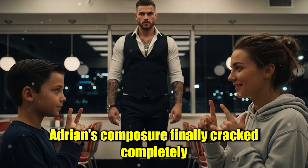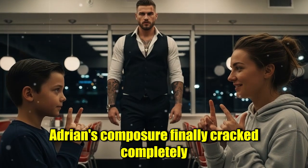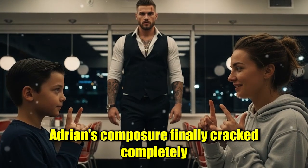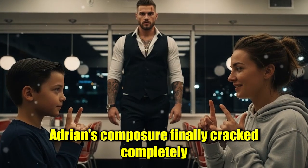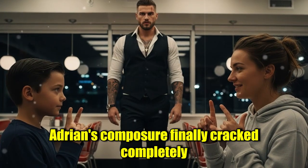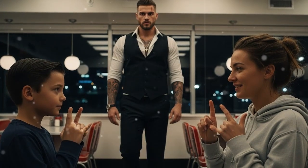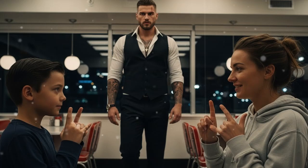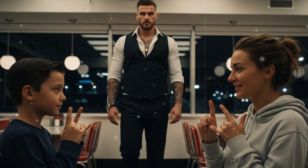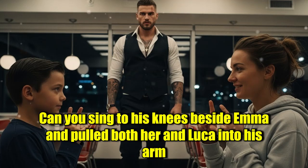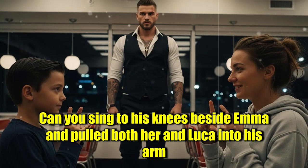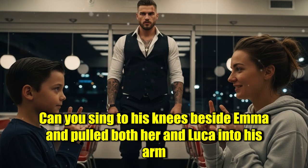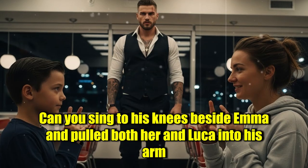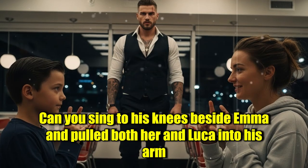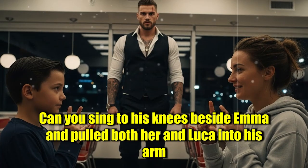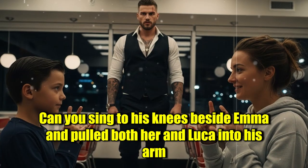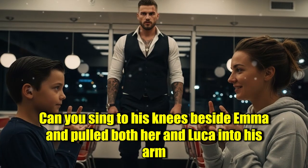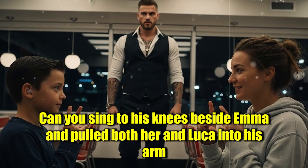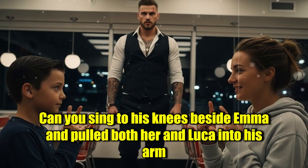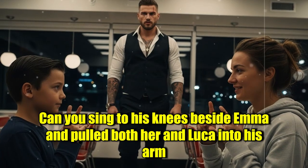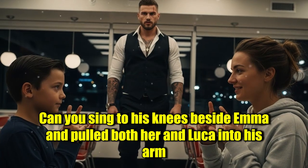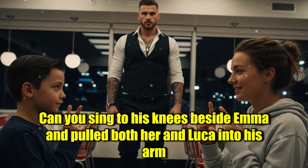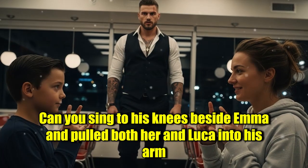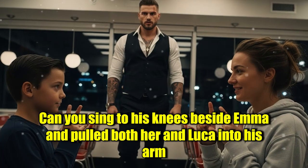cracked completely. He sank to his knees beside Emma and pulled